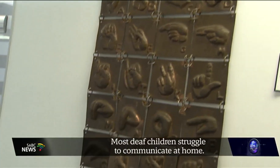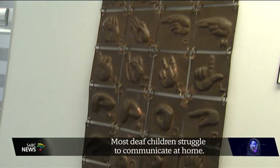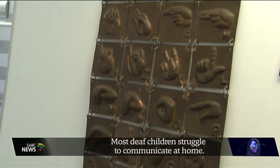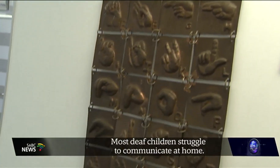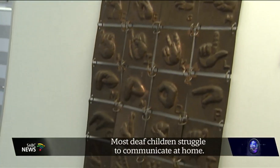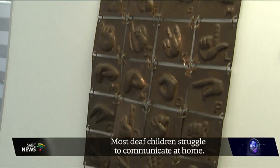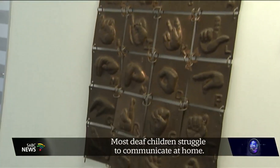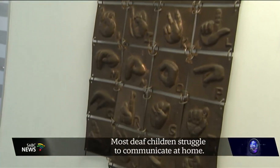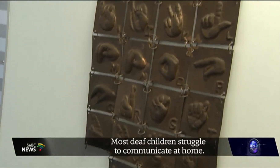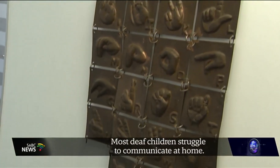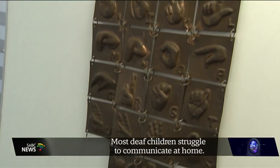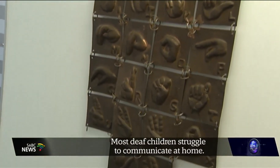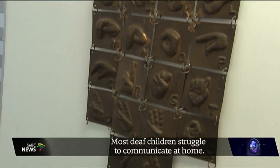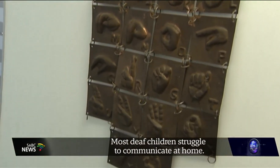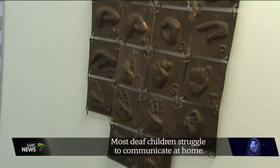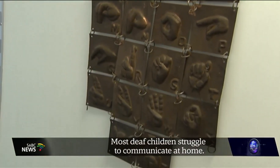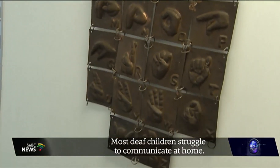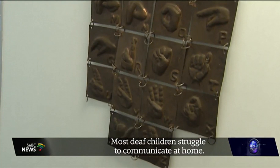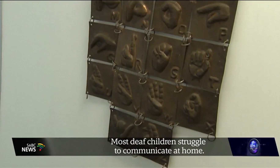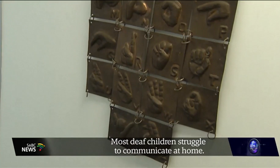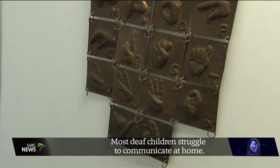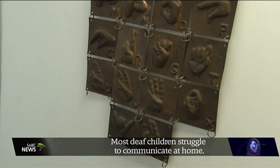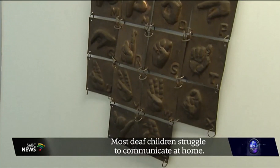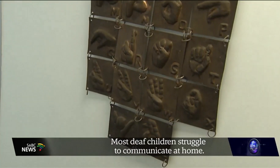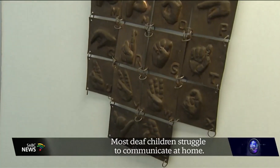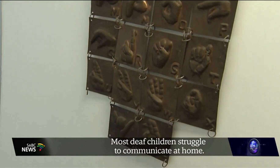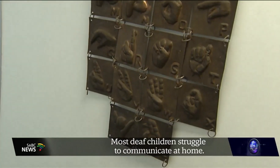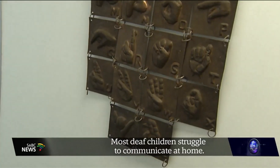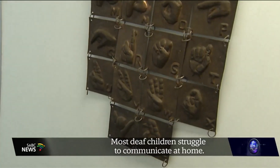ba ditholo ba na le bothata ba o sa utlwisiswe lapeng.